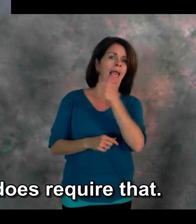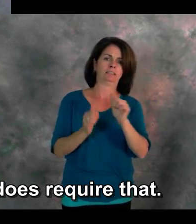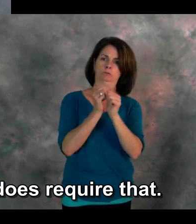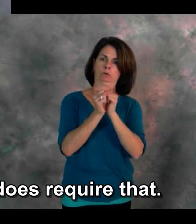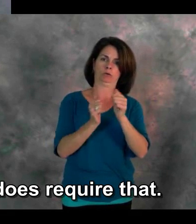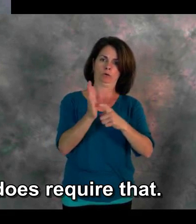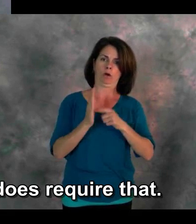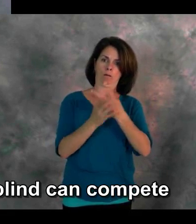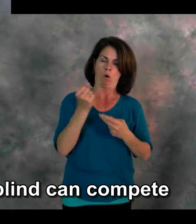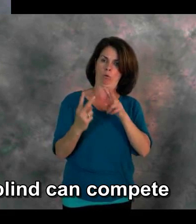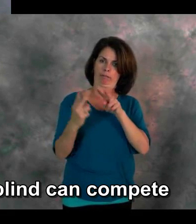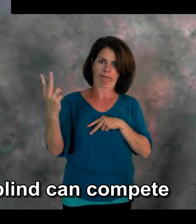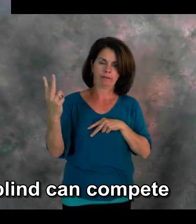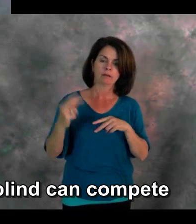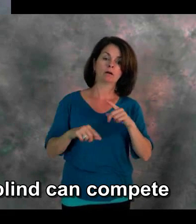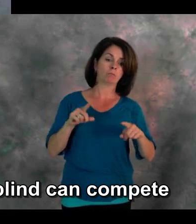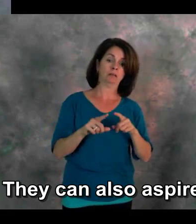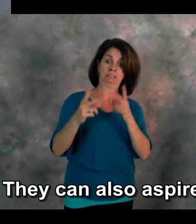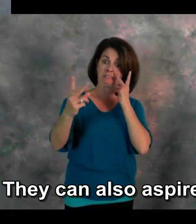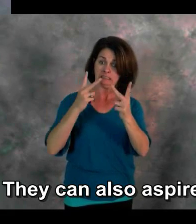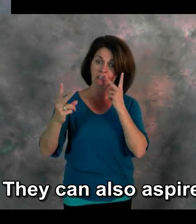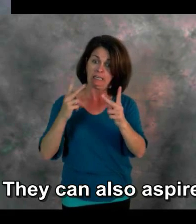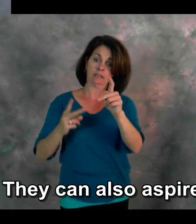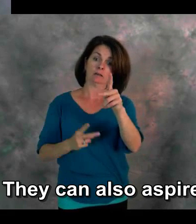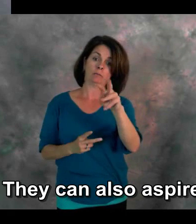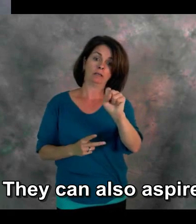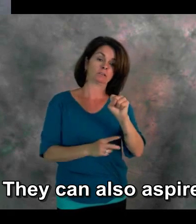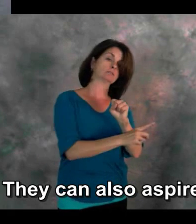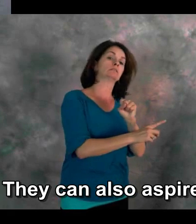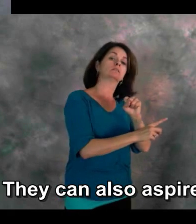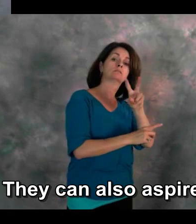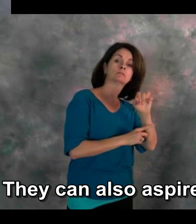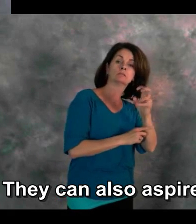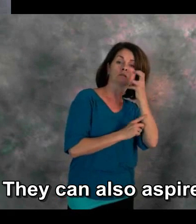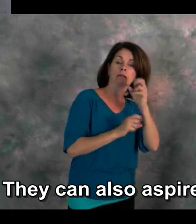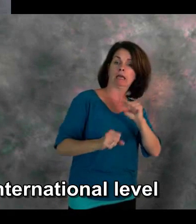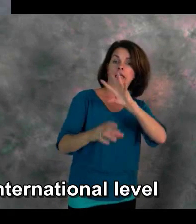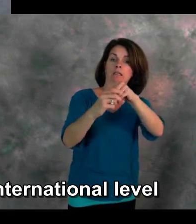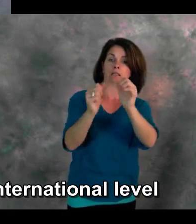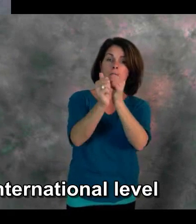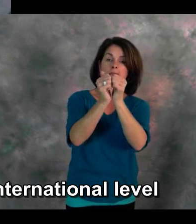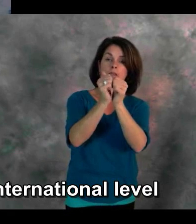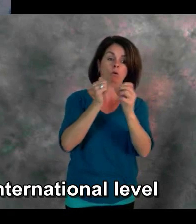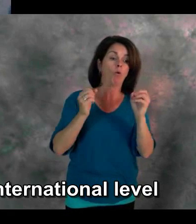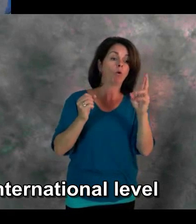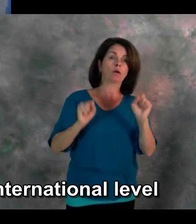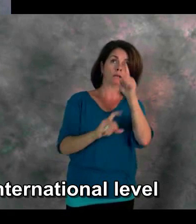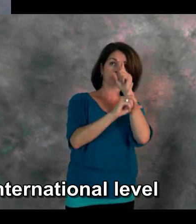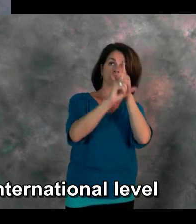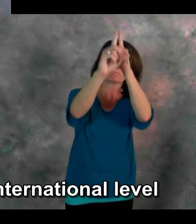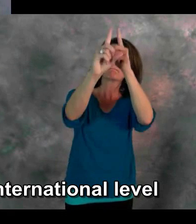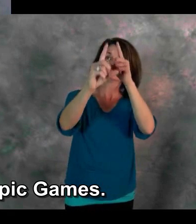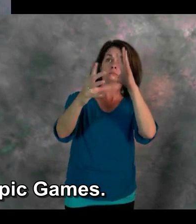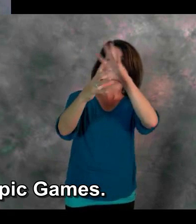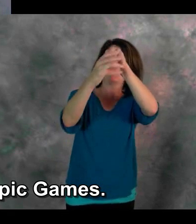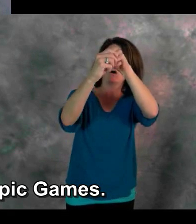that. But someone who's blind can compete with their sighted peers. They can also aspire to compete on the